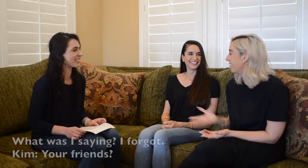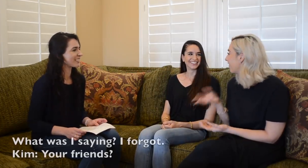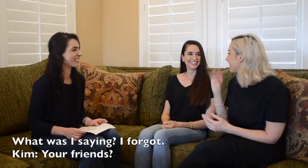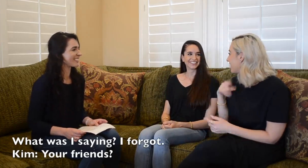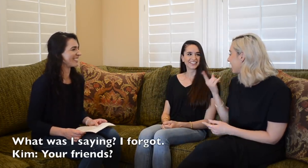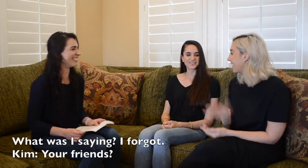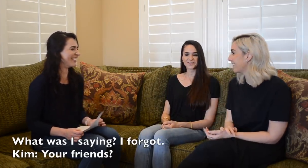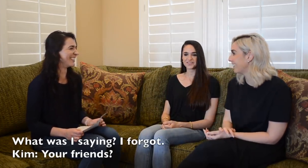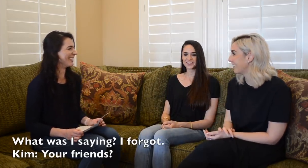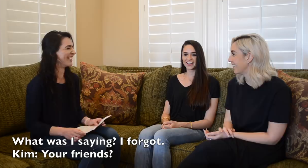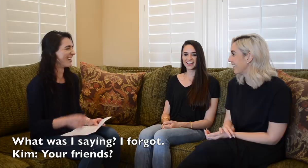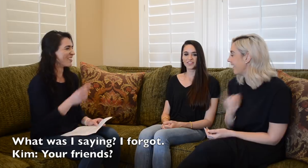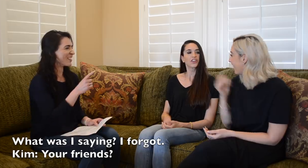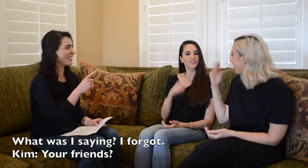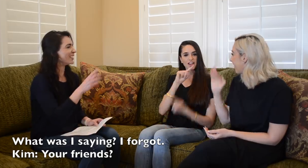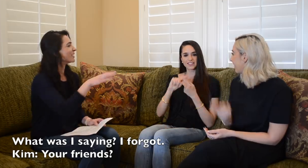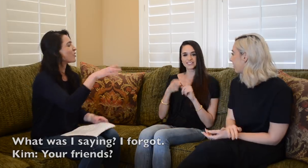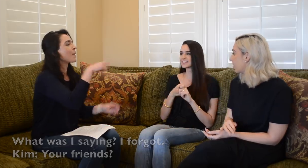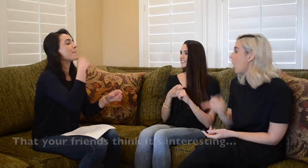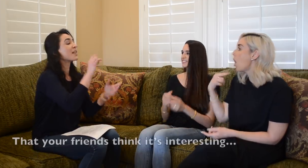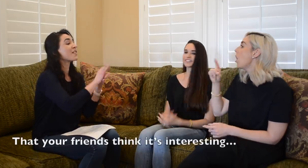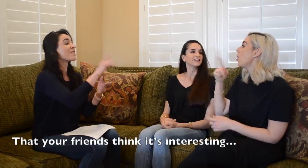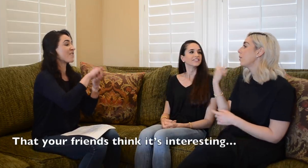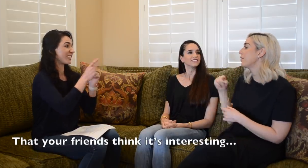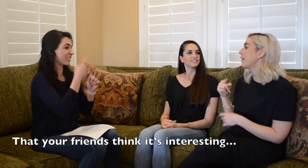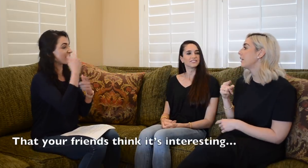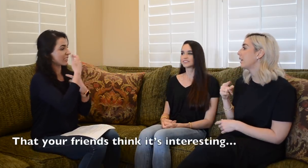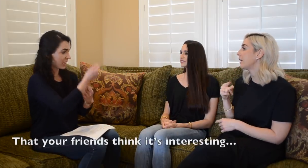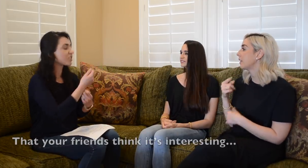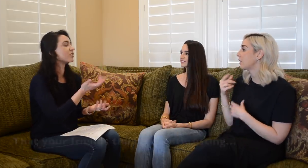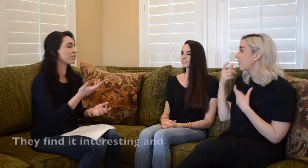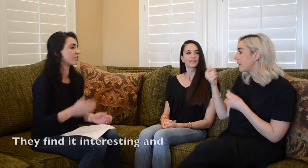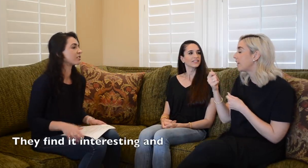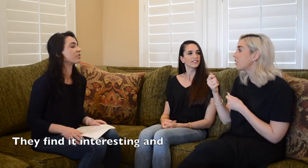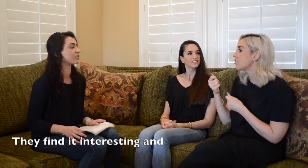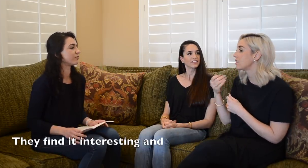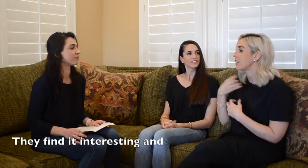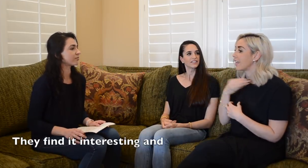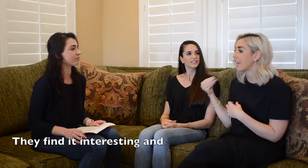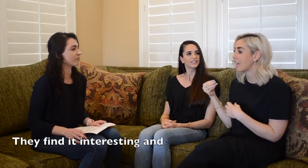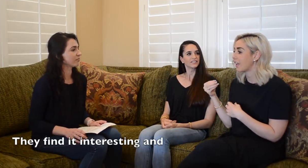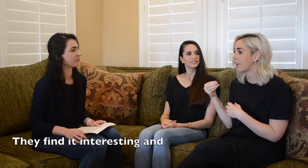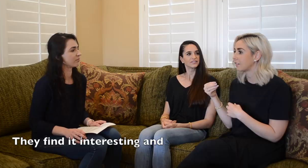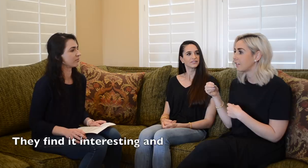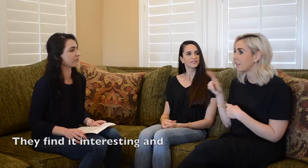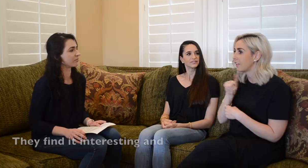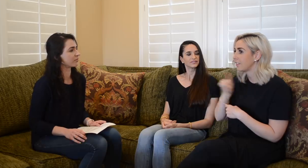What was I saying? Your friends. Oh, they find it interesting, and